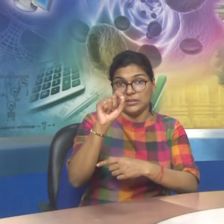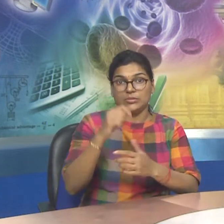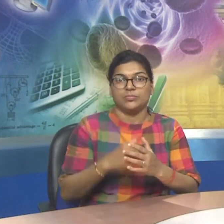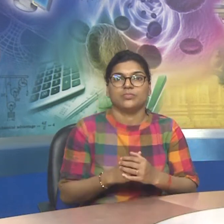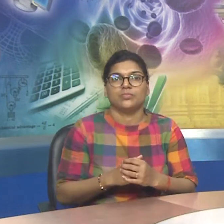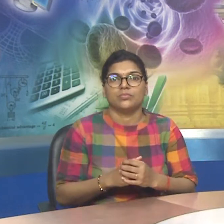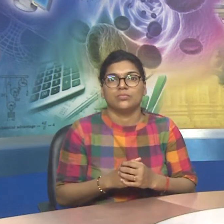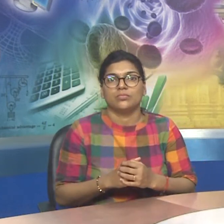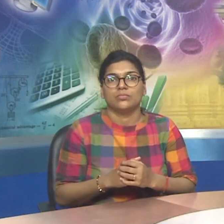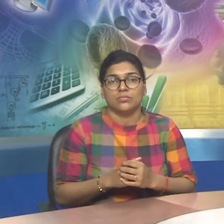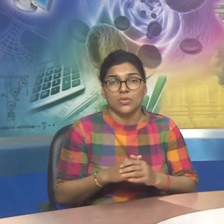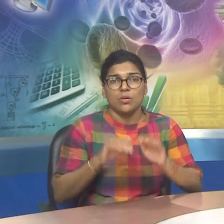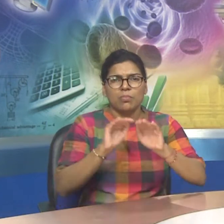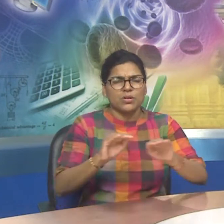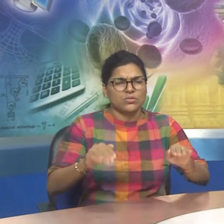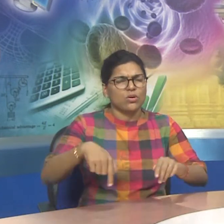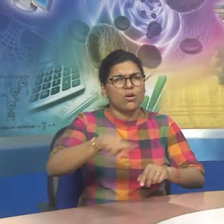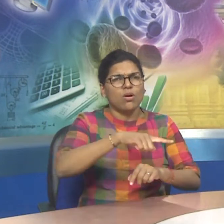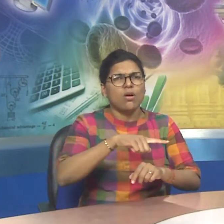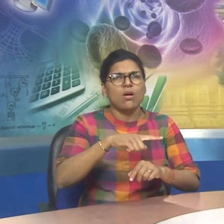Question number 10.